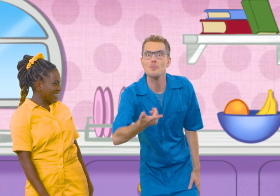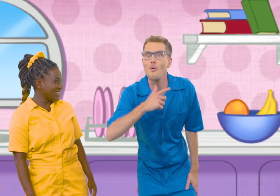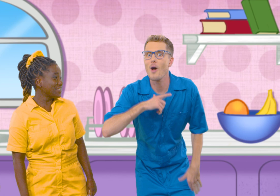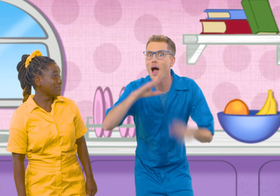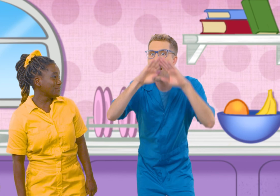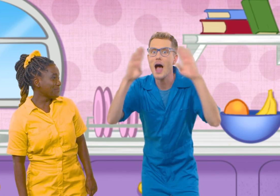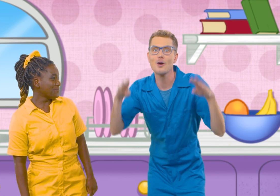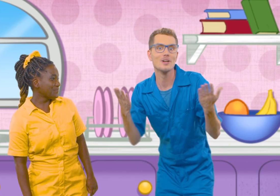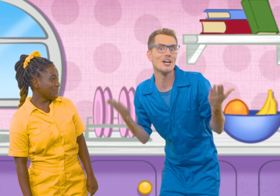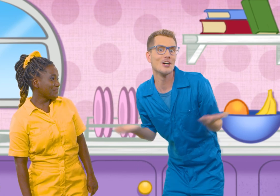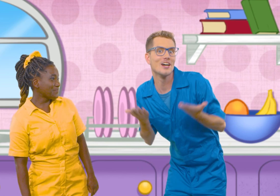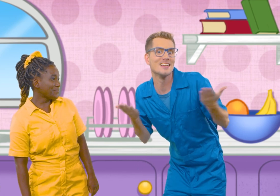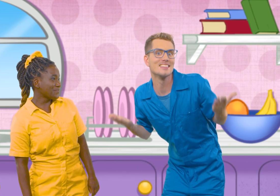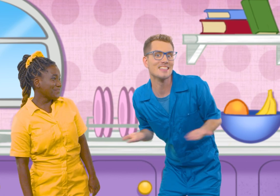Welcome to the MyGo house.